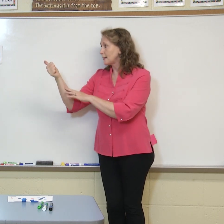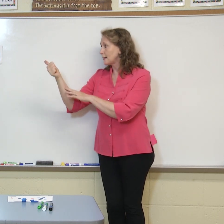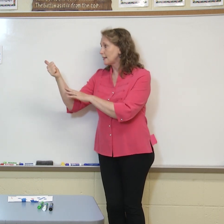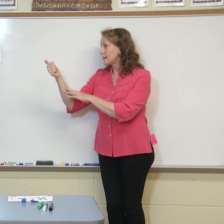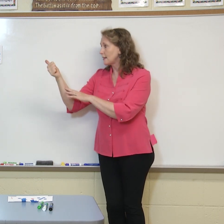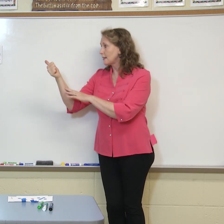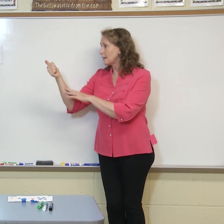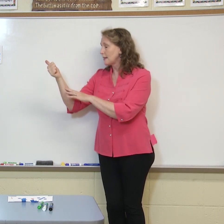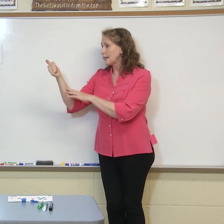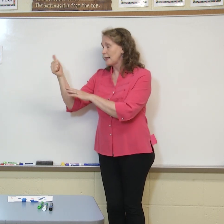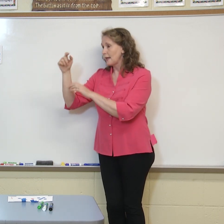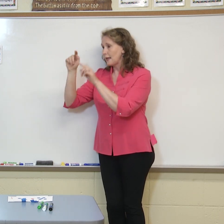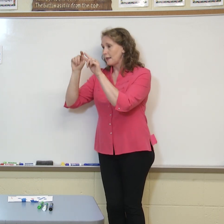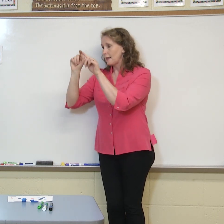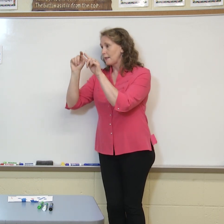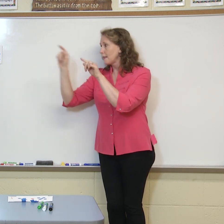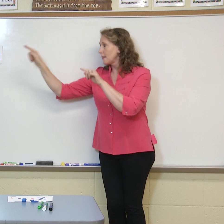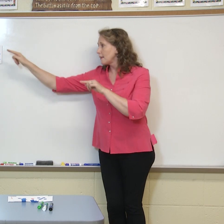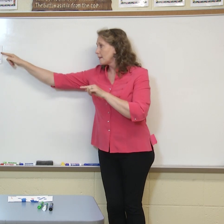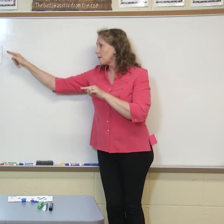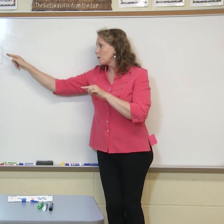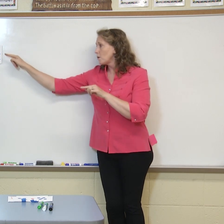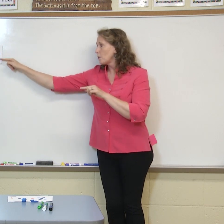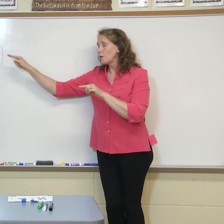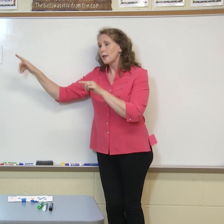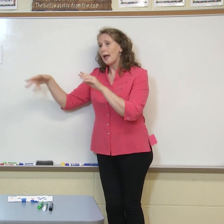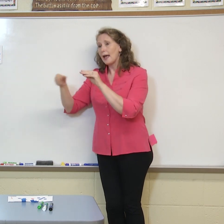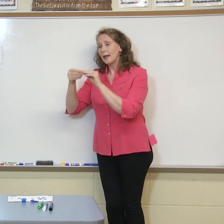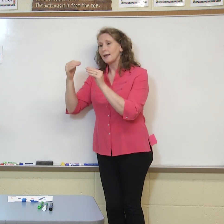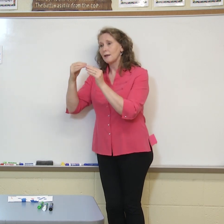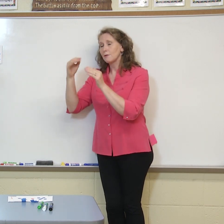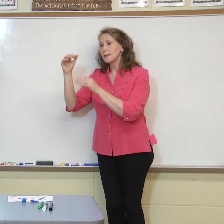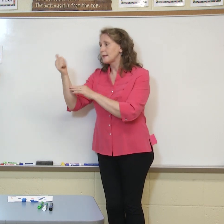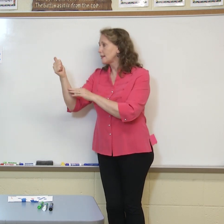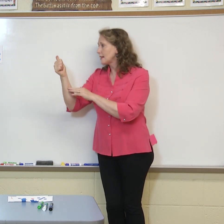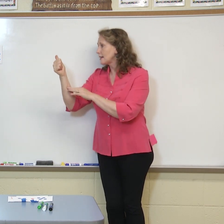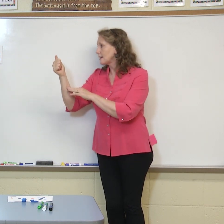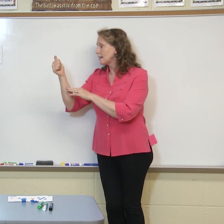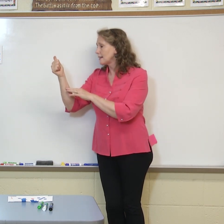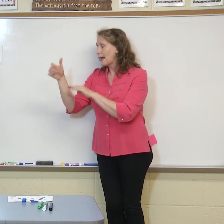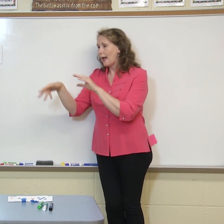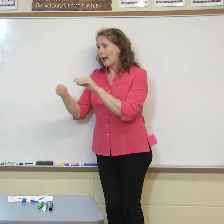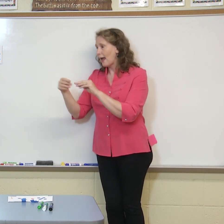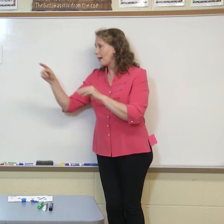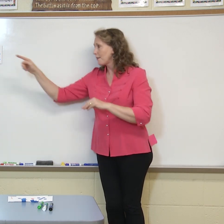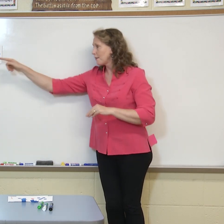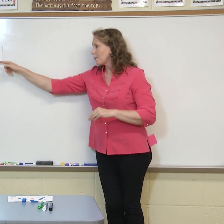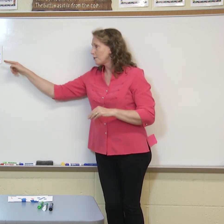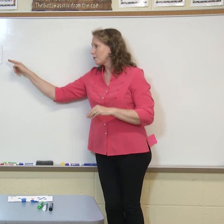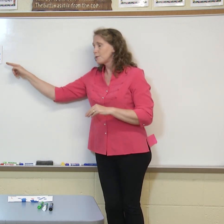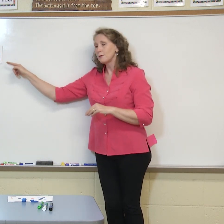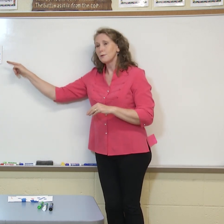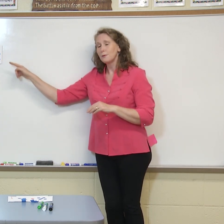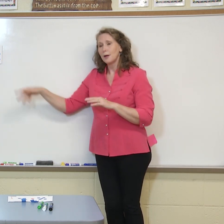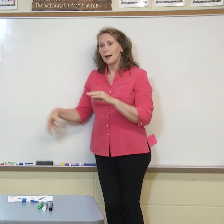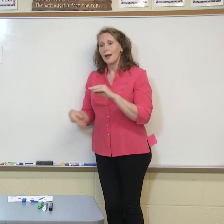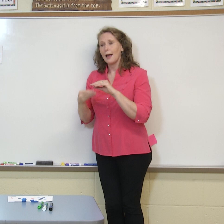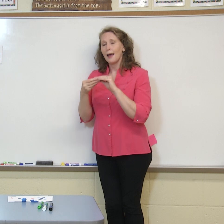so I'll just grab these 3 and have a 10 in my head and add those 2 left over